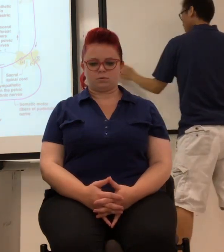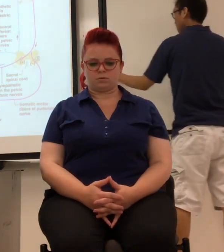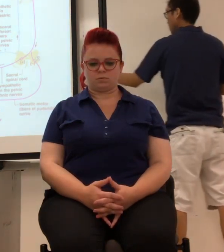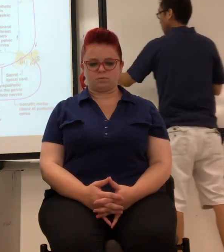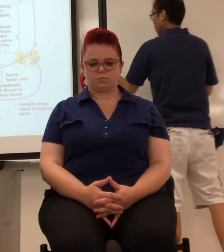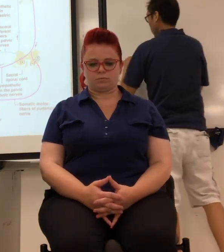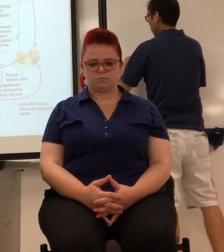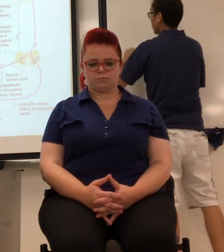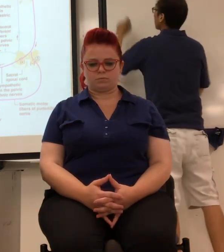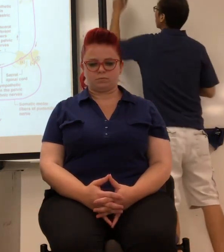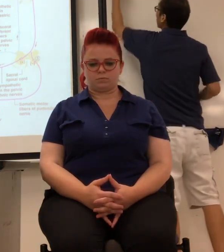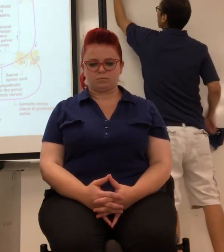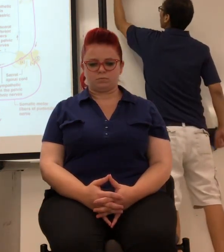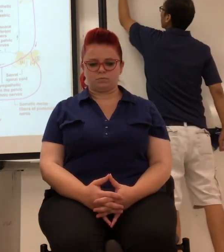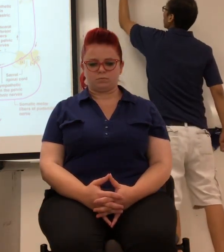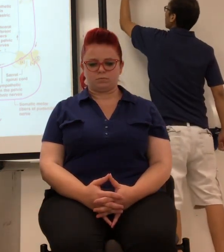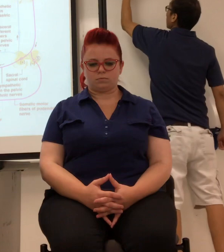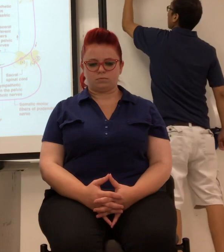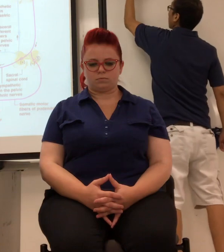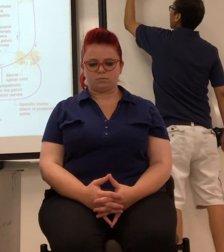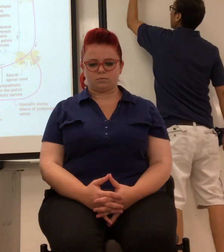of.